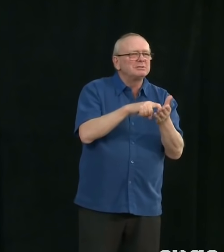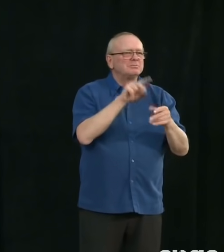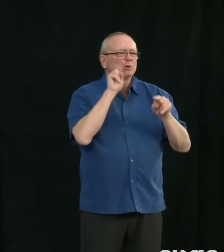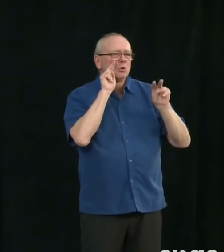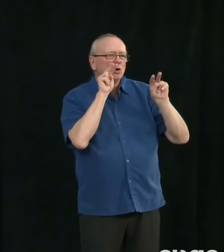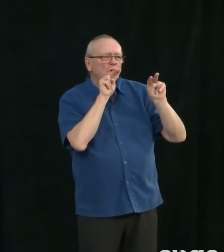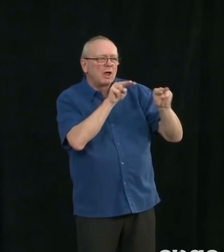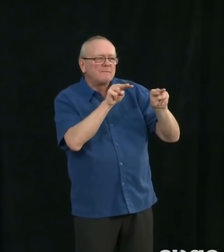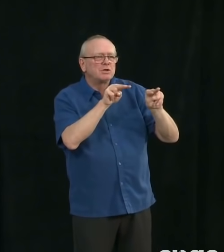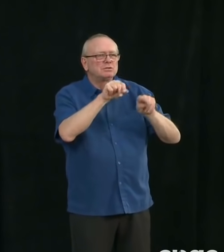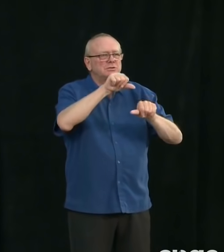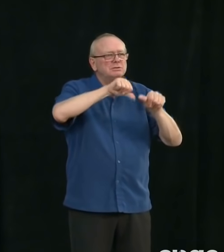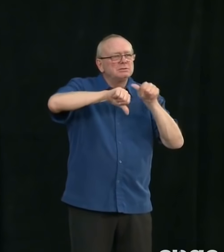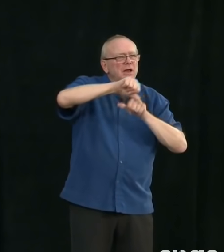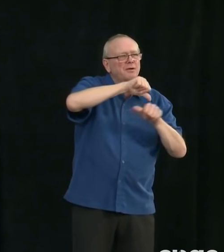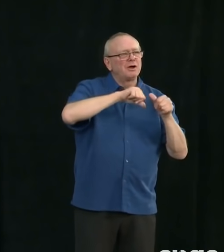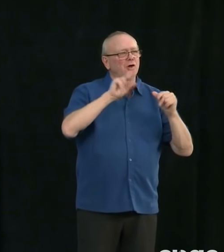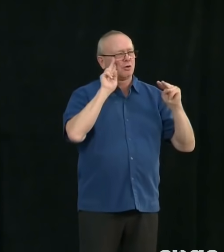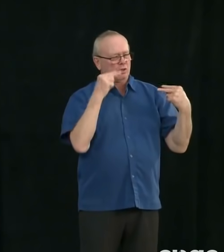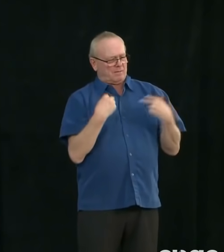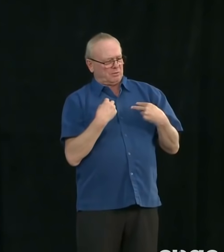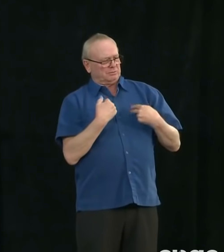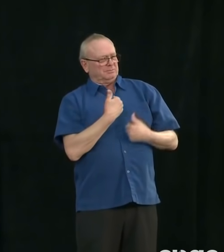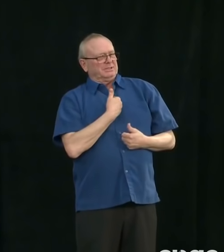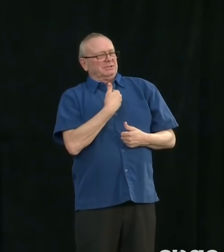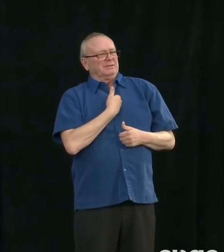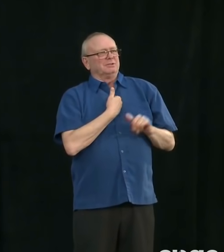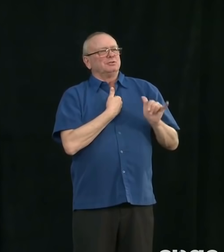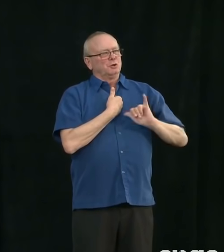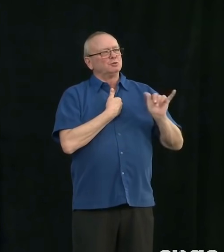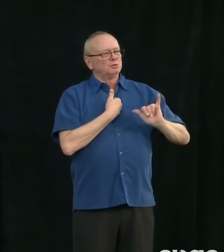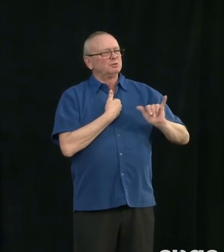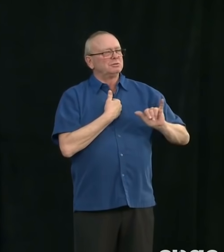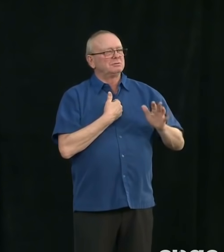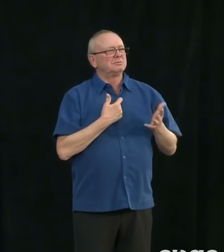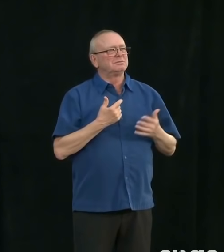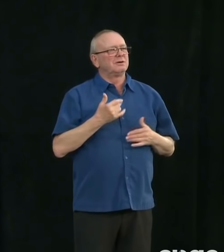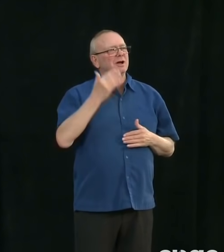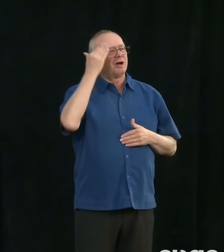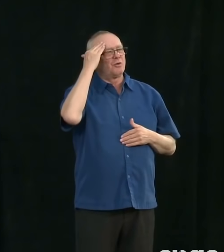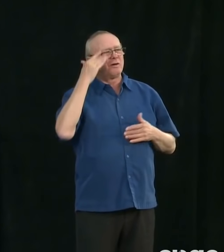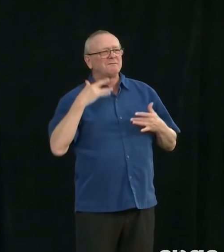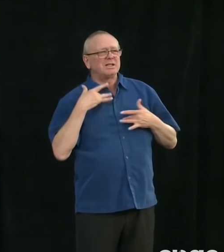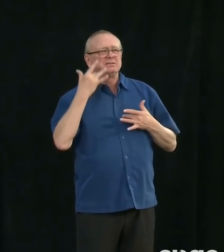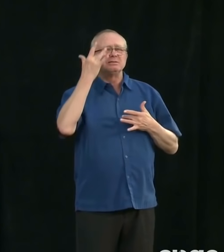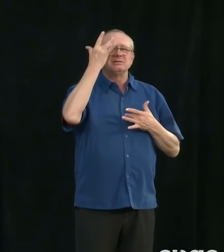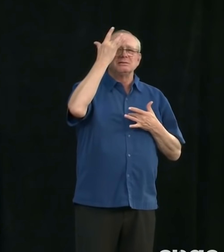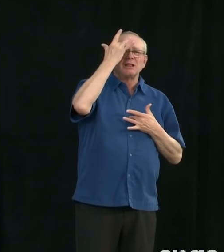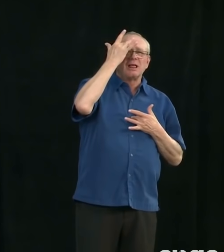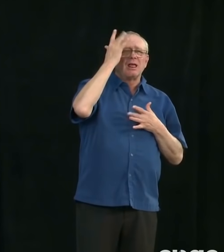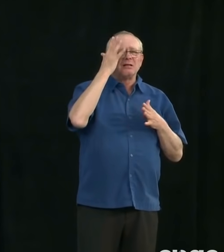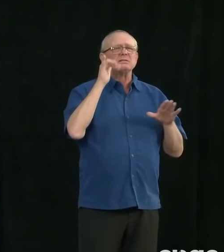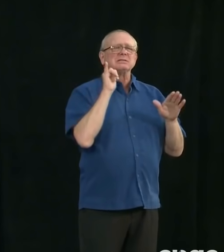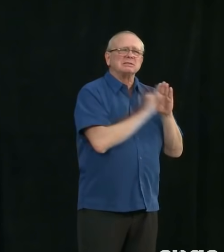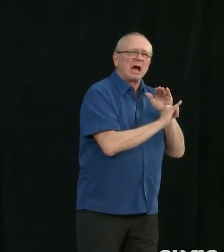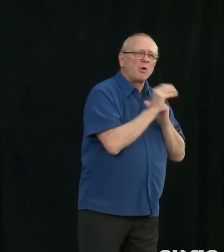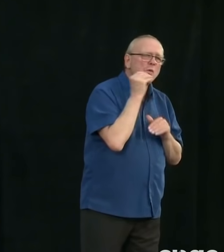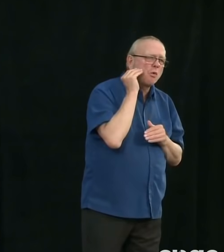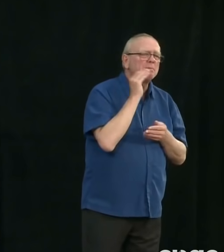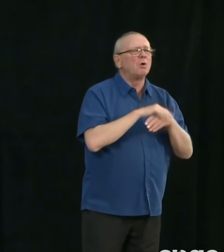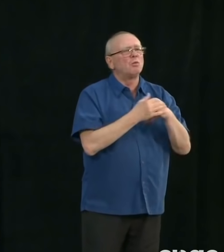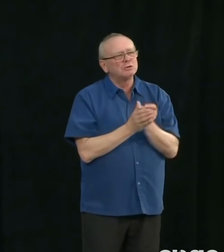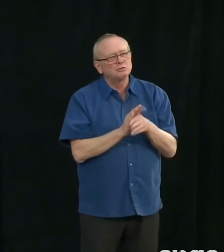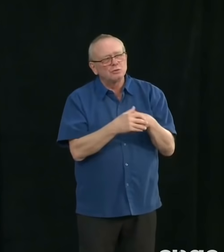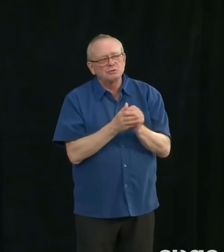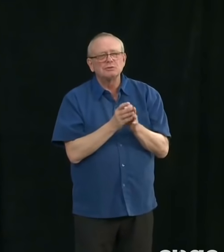as regular hand washing and staying home when we're feeling sick. We will always be stronger together, even when we're physically